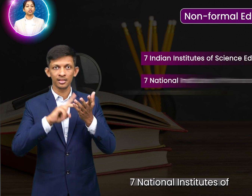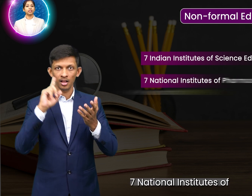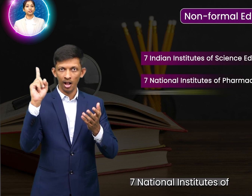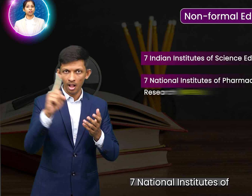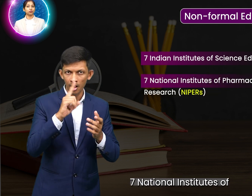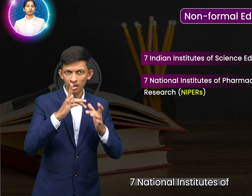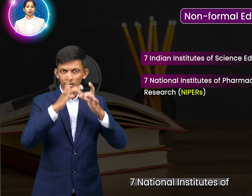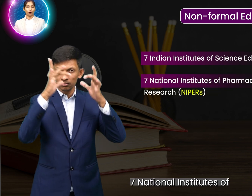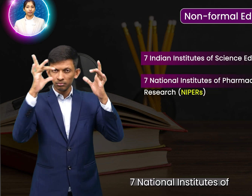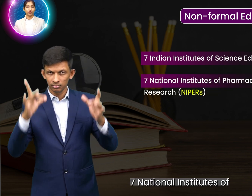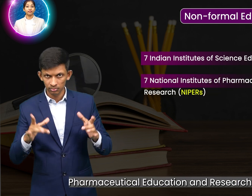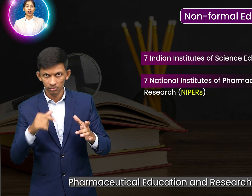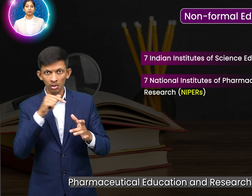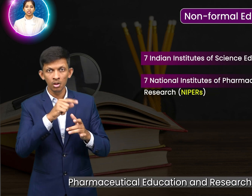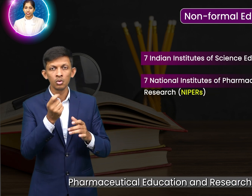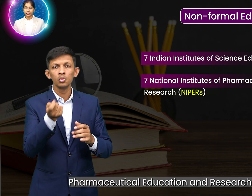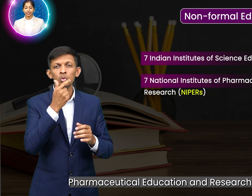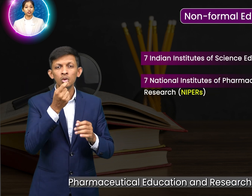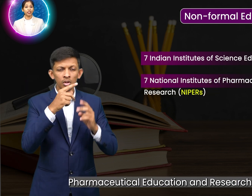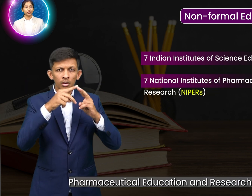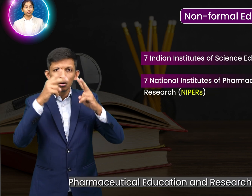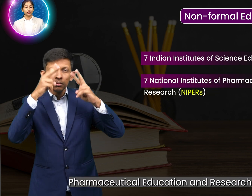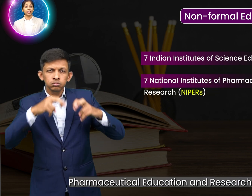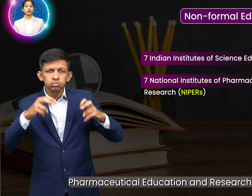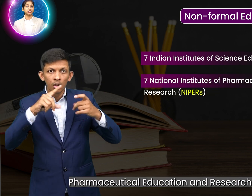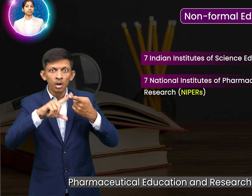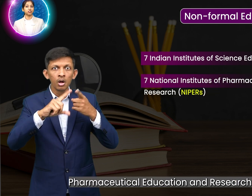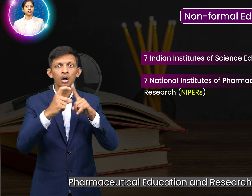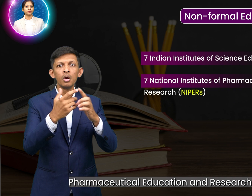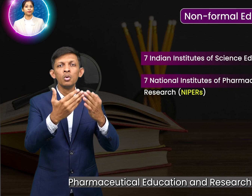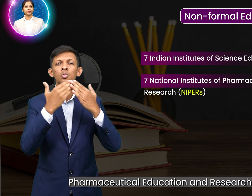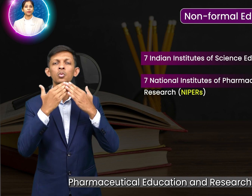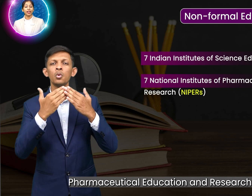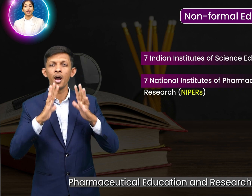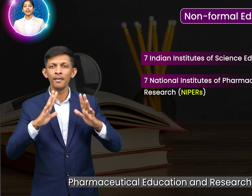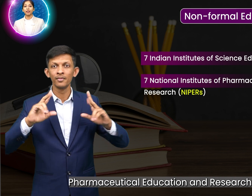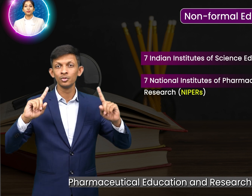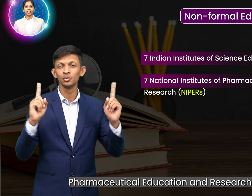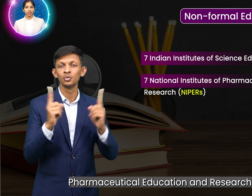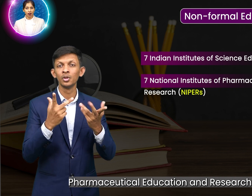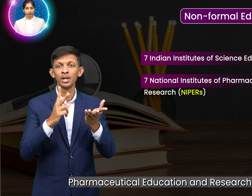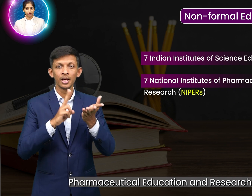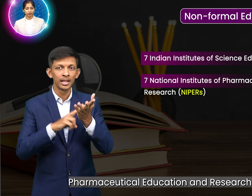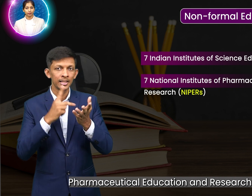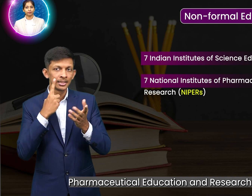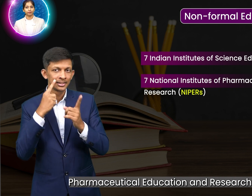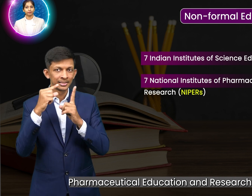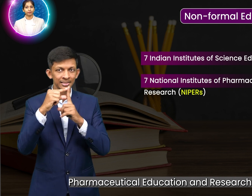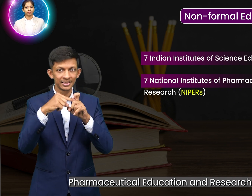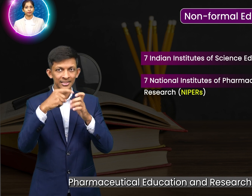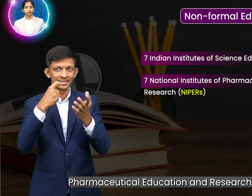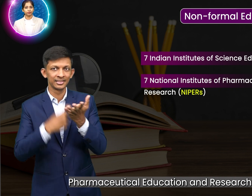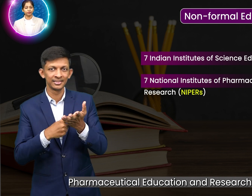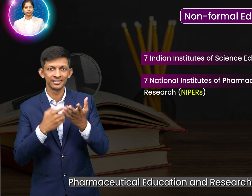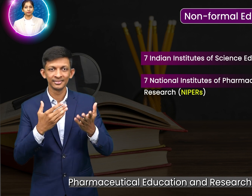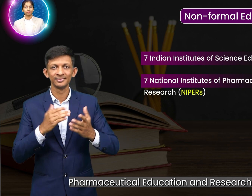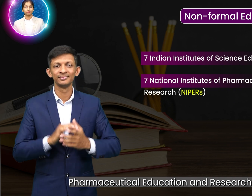7 National Institutes of Pharmaceutical Education and Research (NIPER),